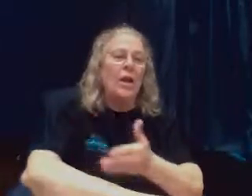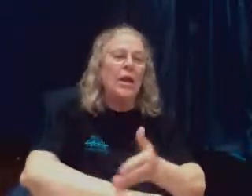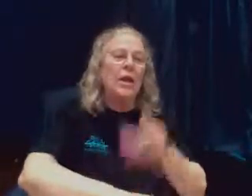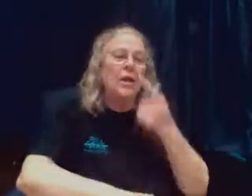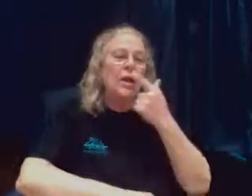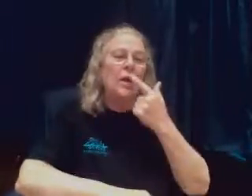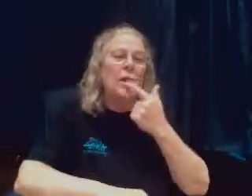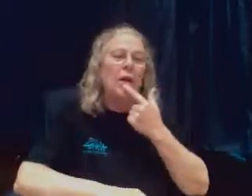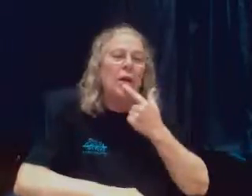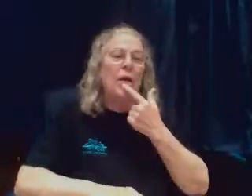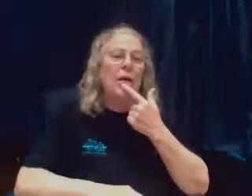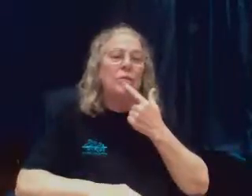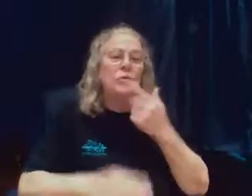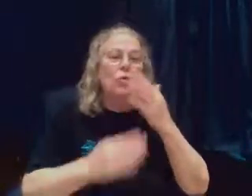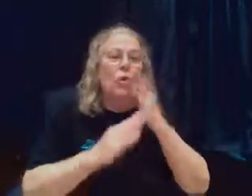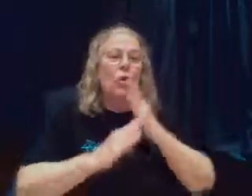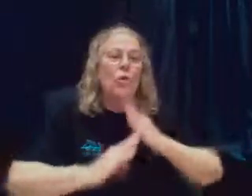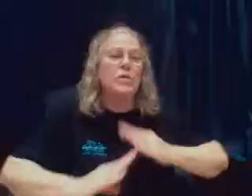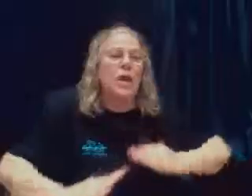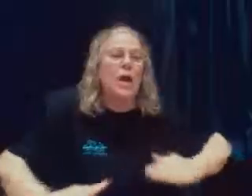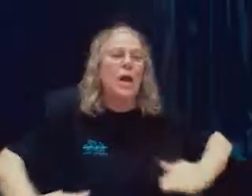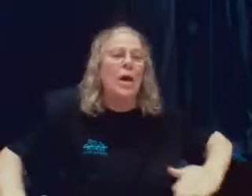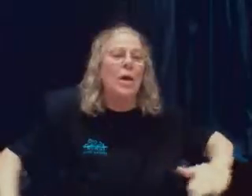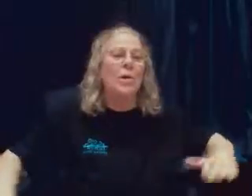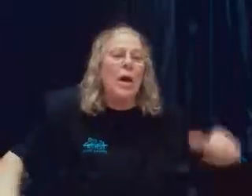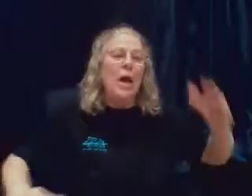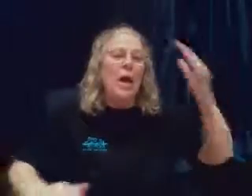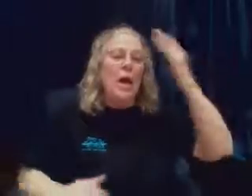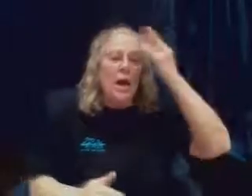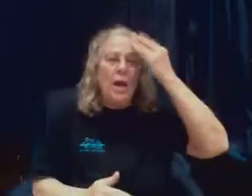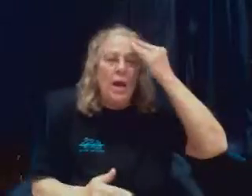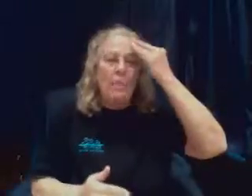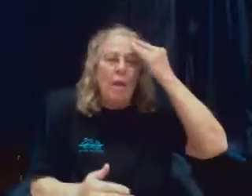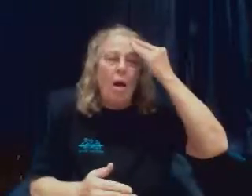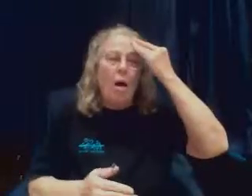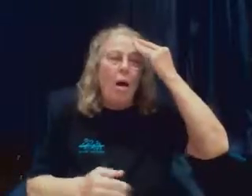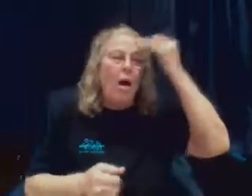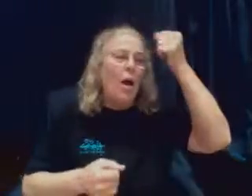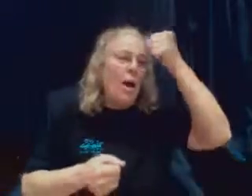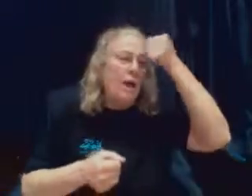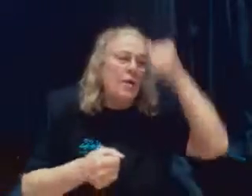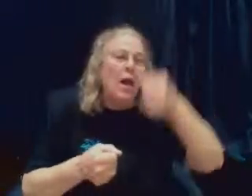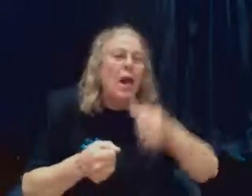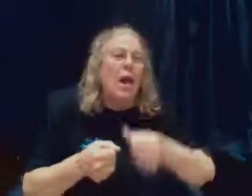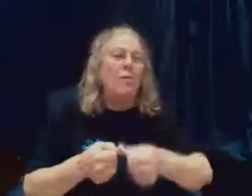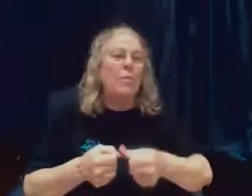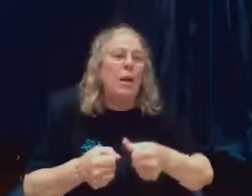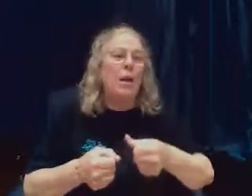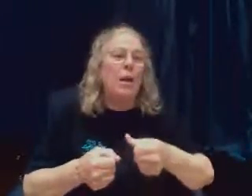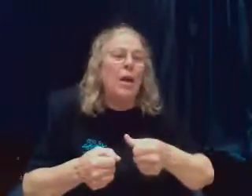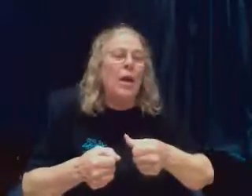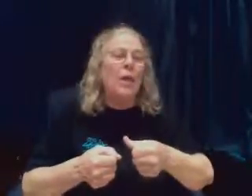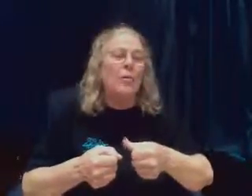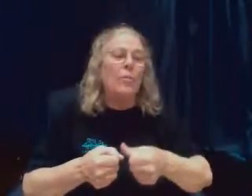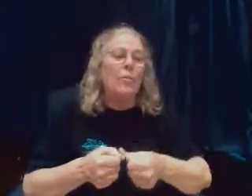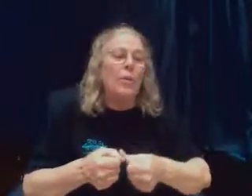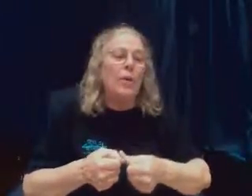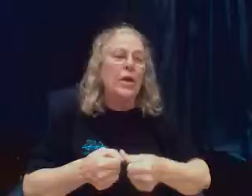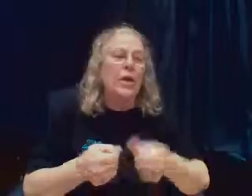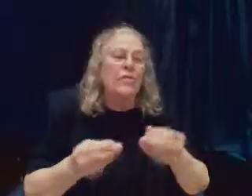failing lips grow dumb, and mind and memory